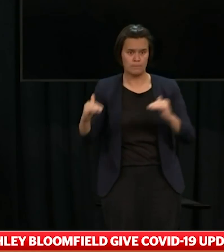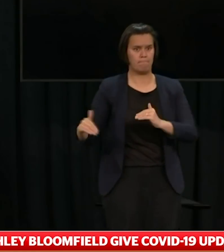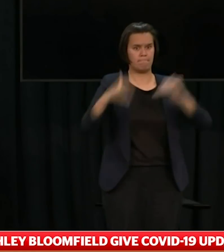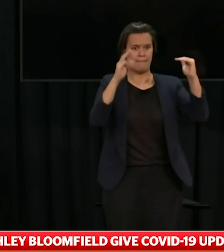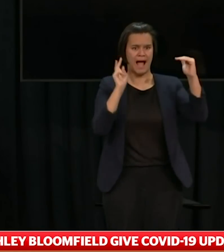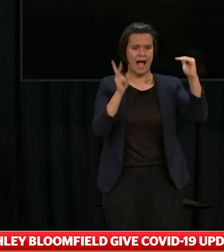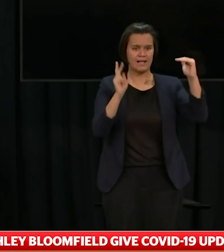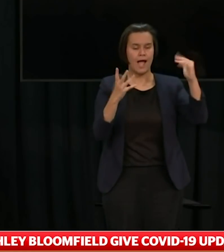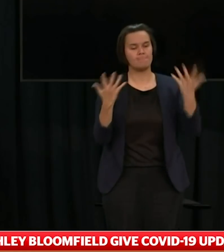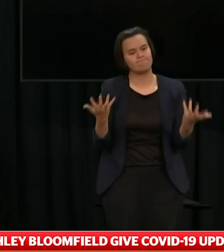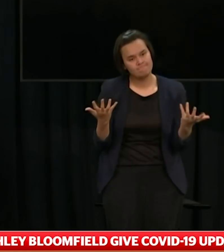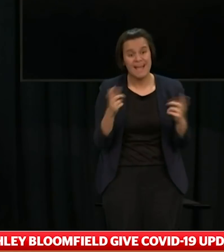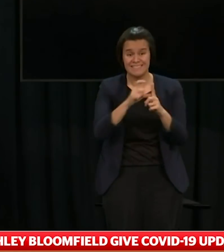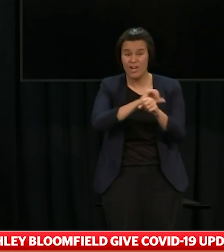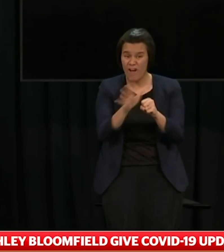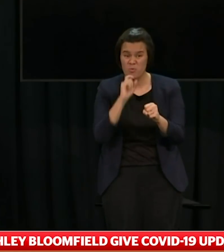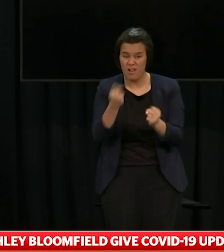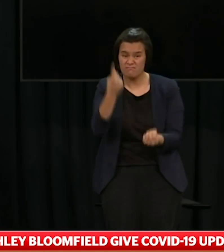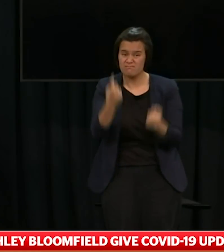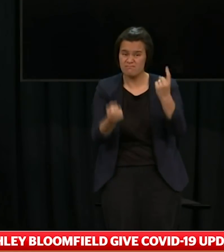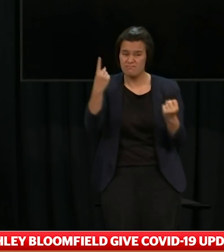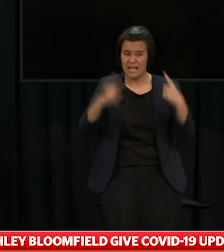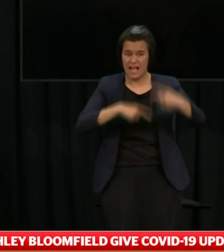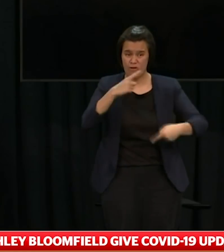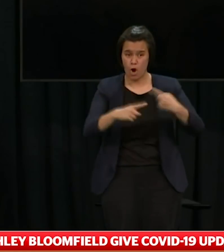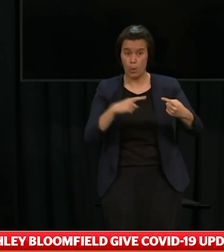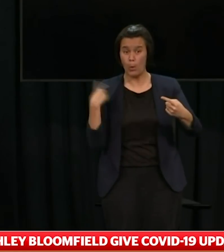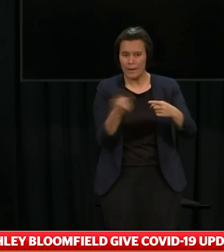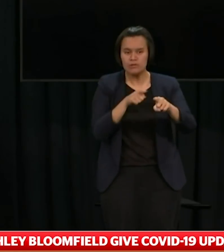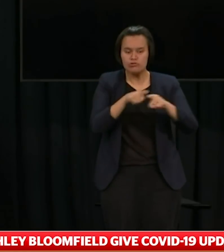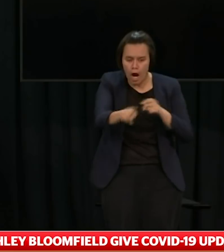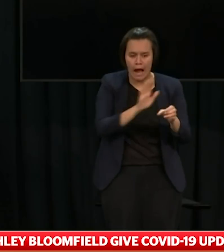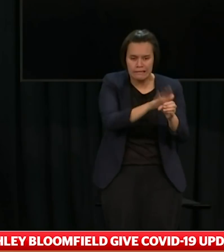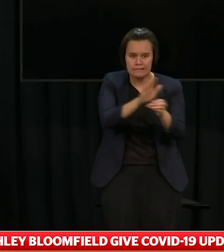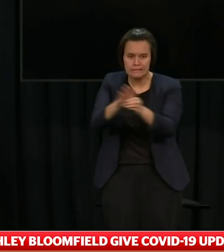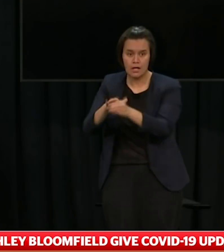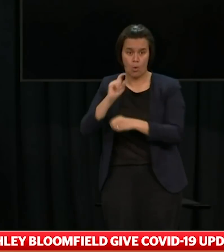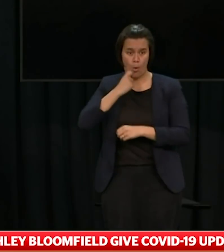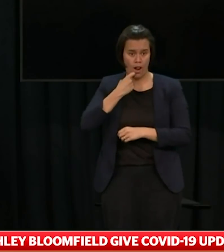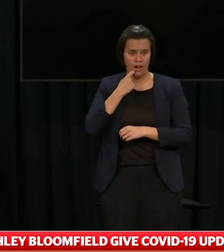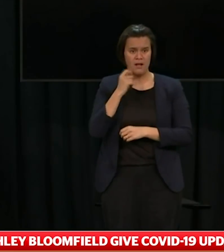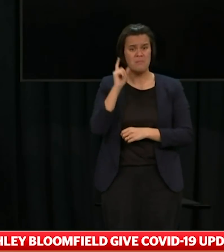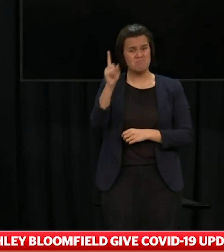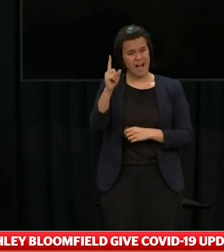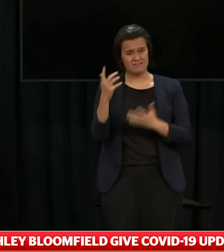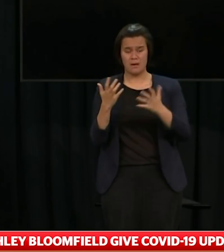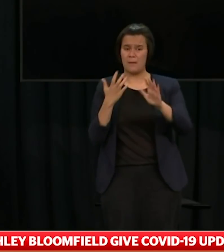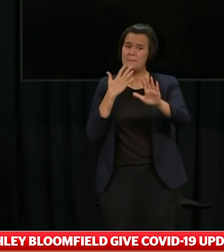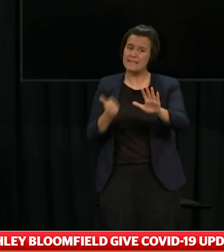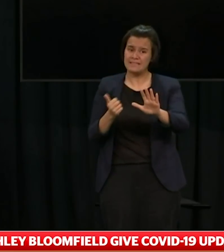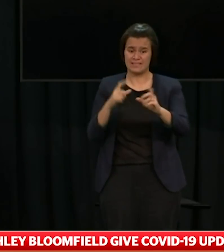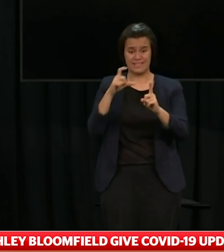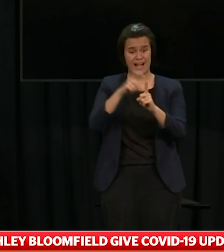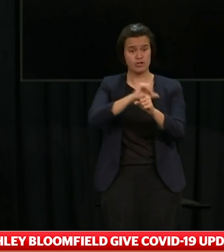future. We will continue to try and extinguish these cases, but I don't want anyone to be left with the belief that we can